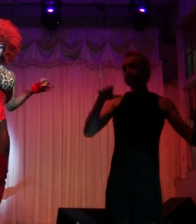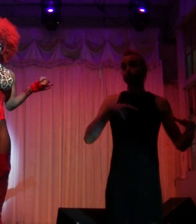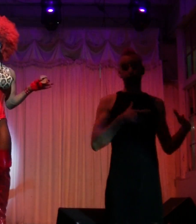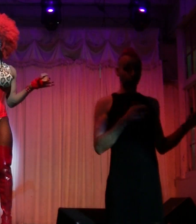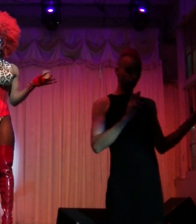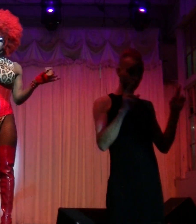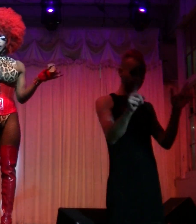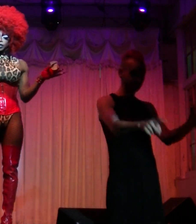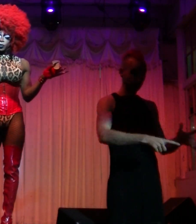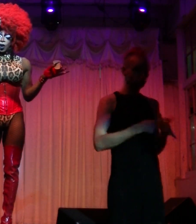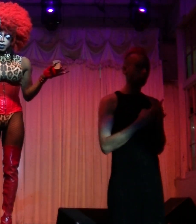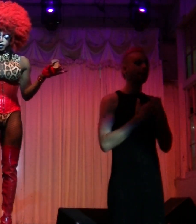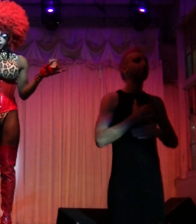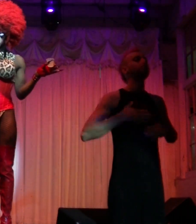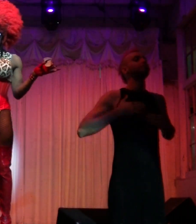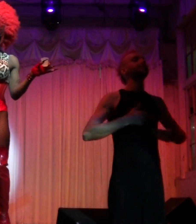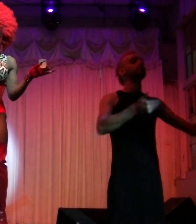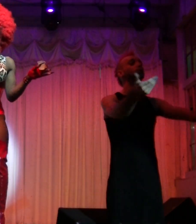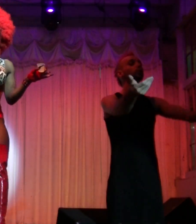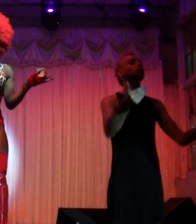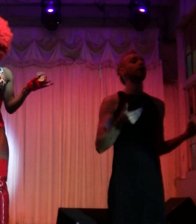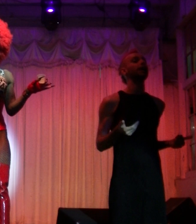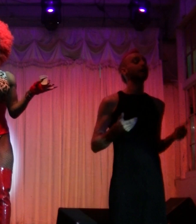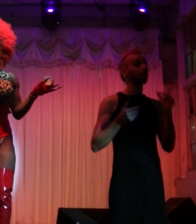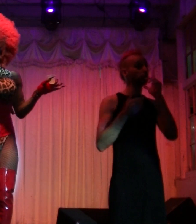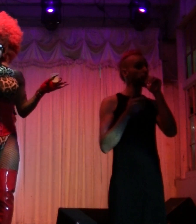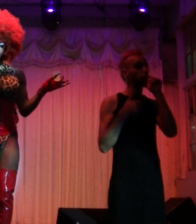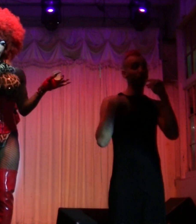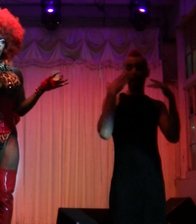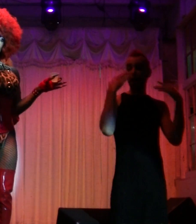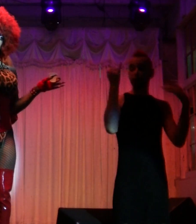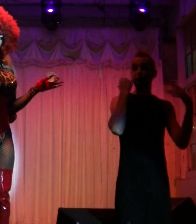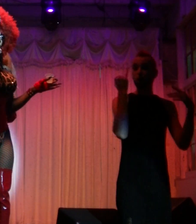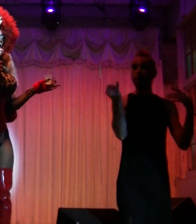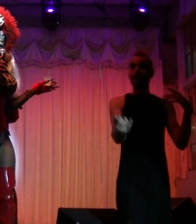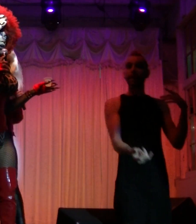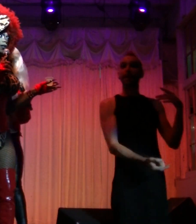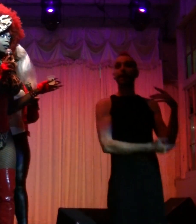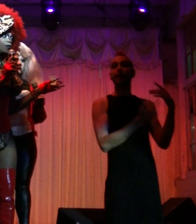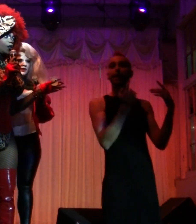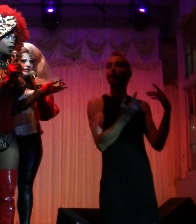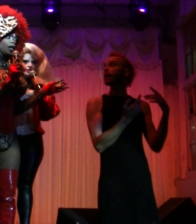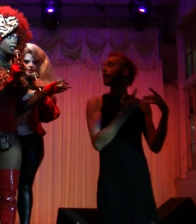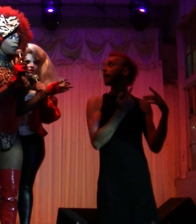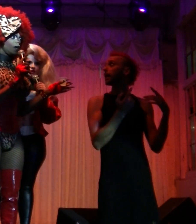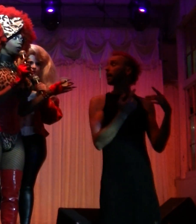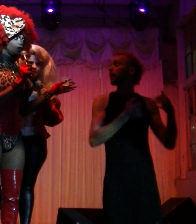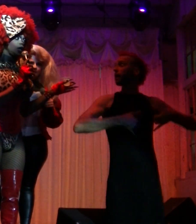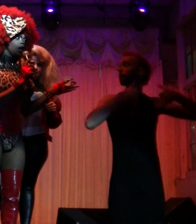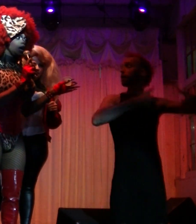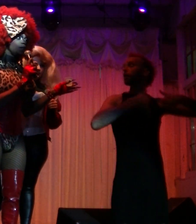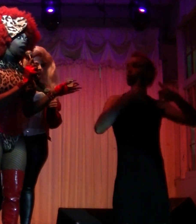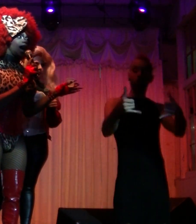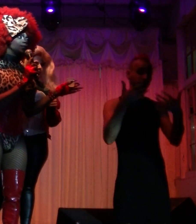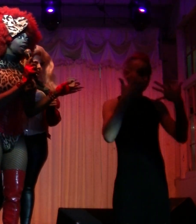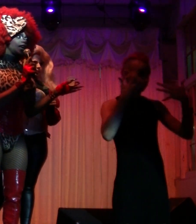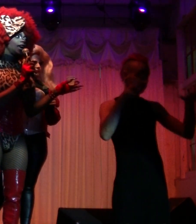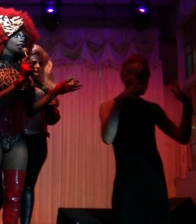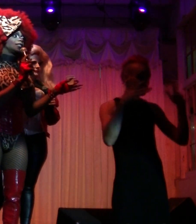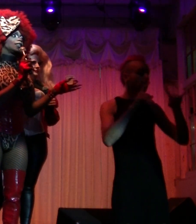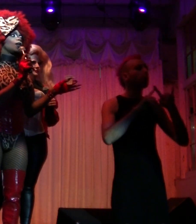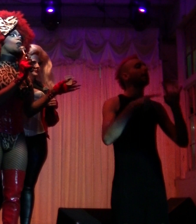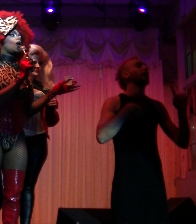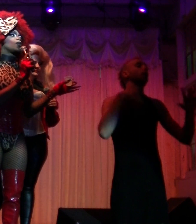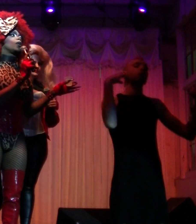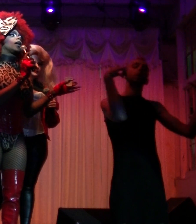Let's get it, baby. Please welcome. I don't know if he's won any awards for his poetry, but I'm saying